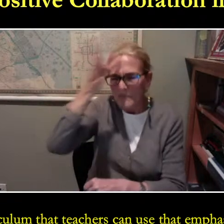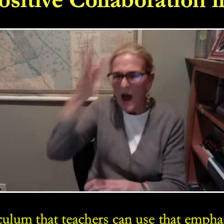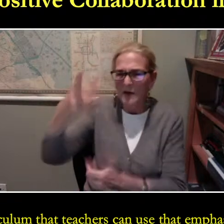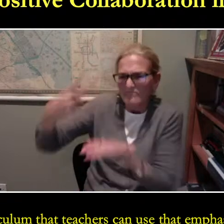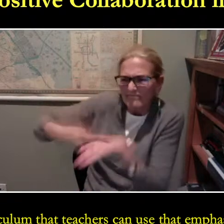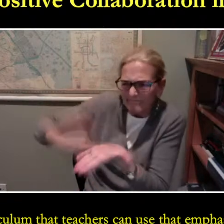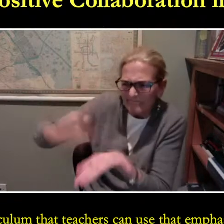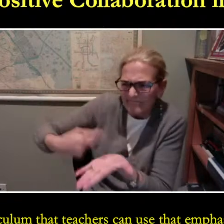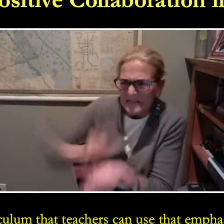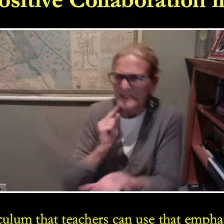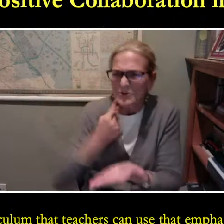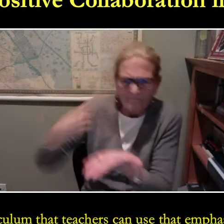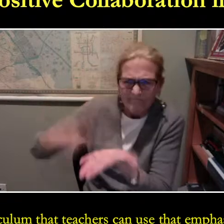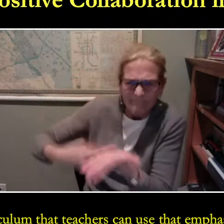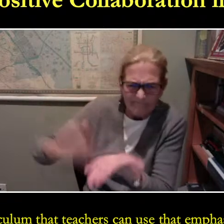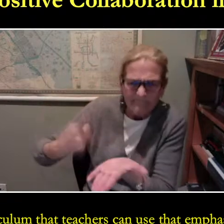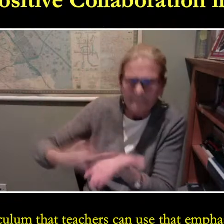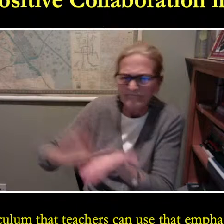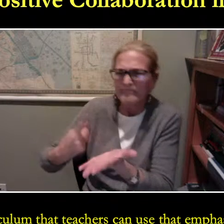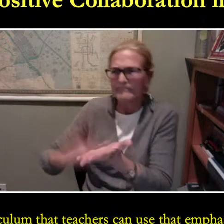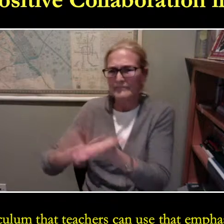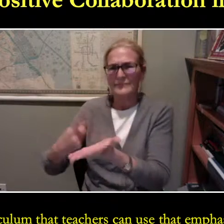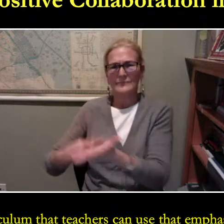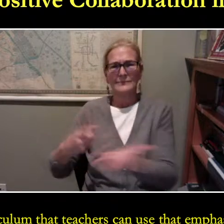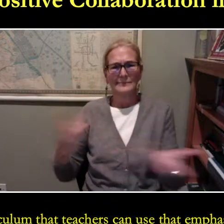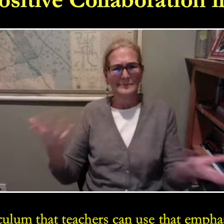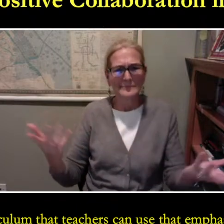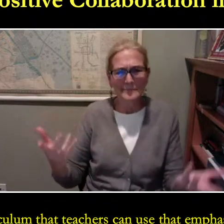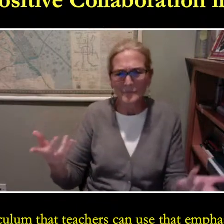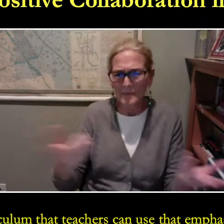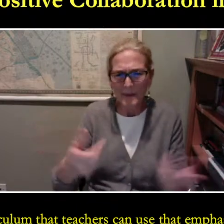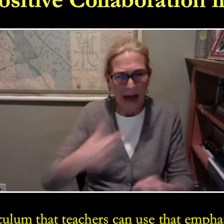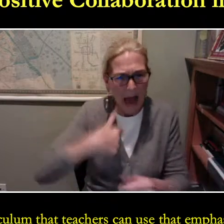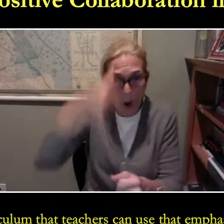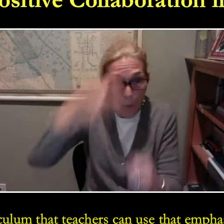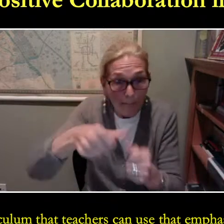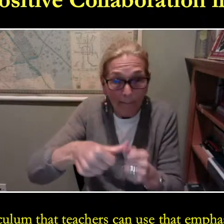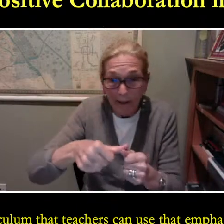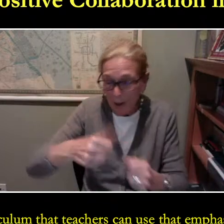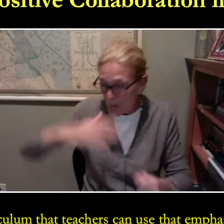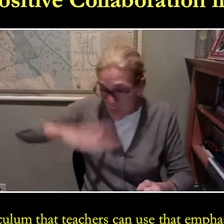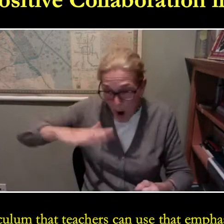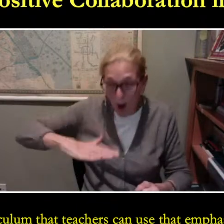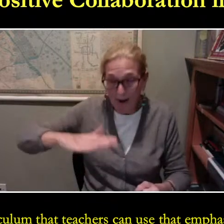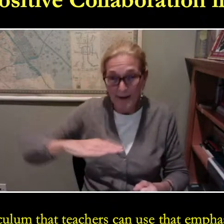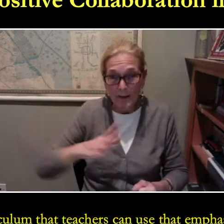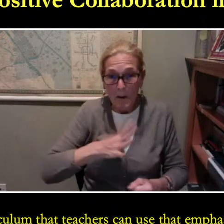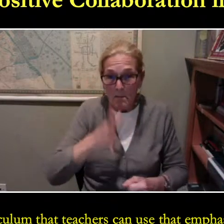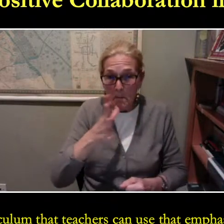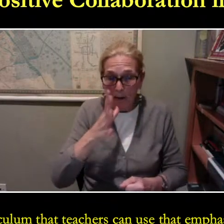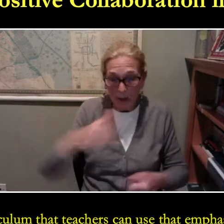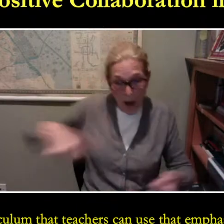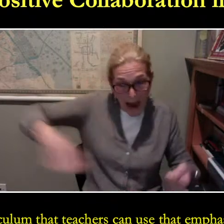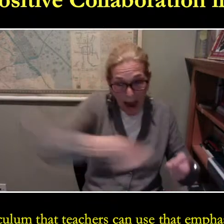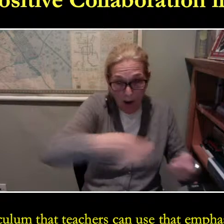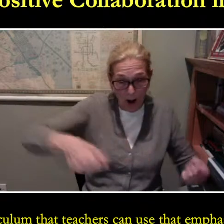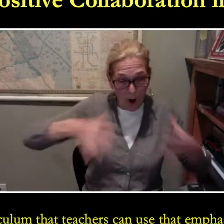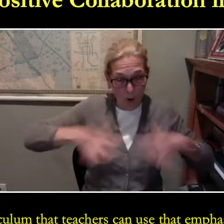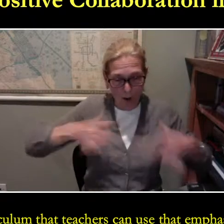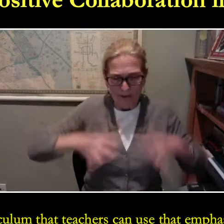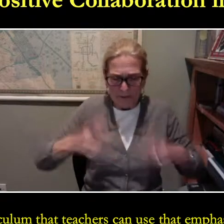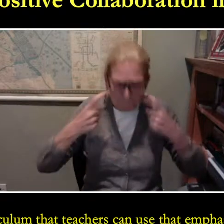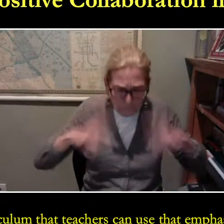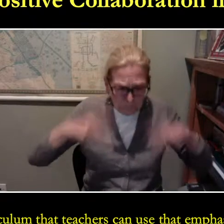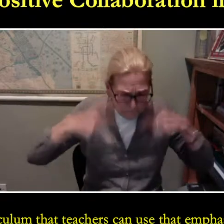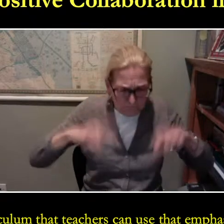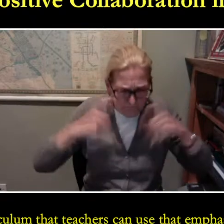They don't see their mom coming home from work and their parents having a serious discussion and